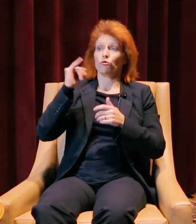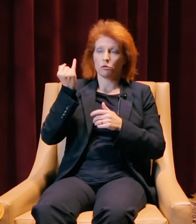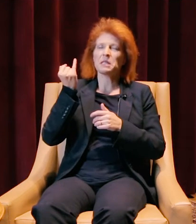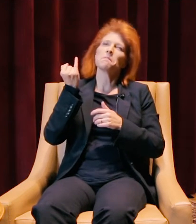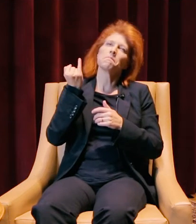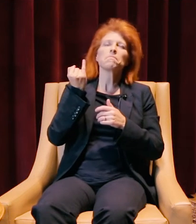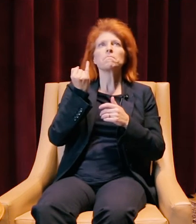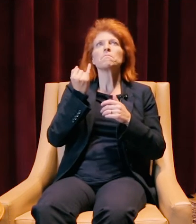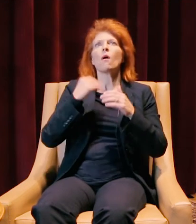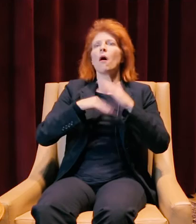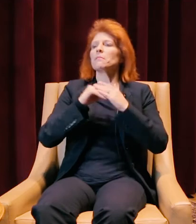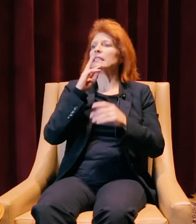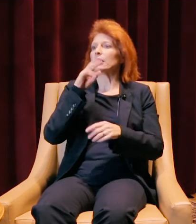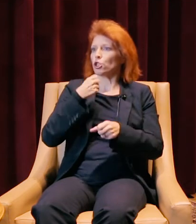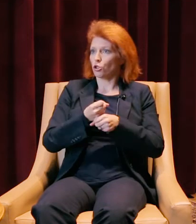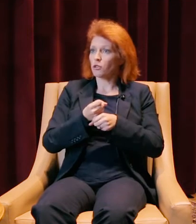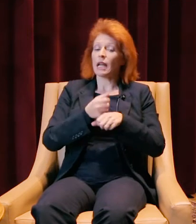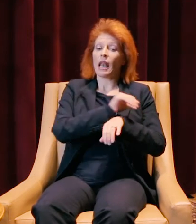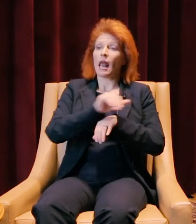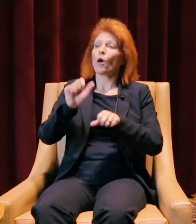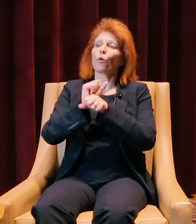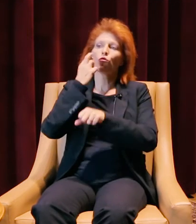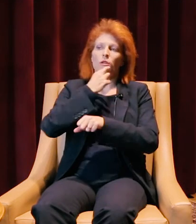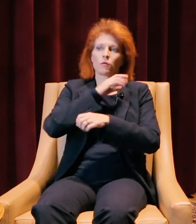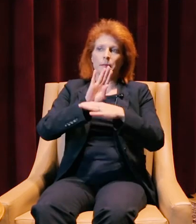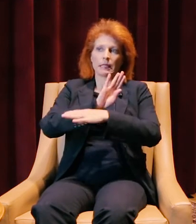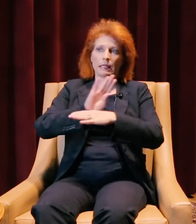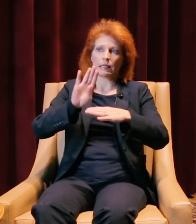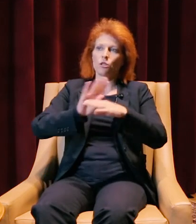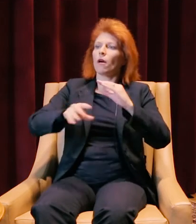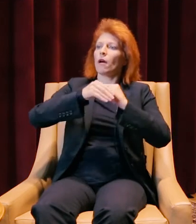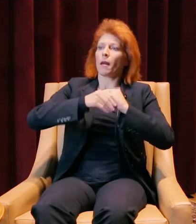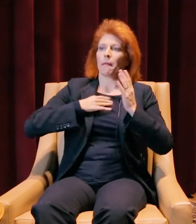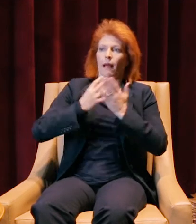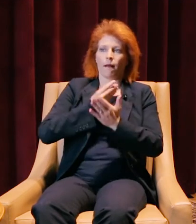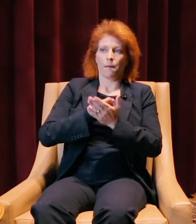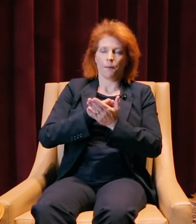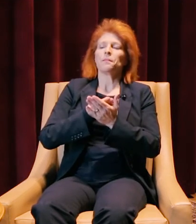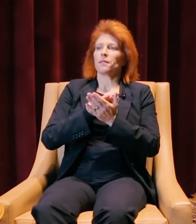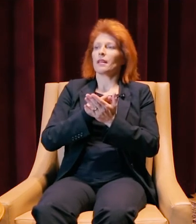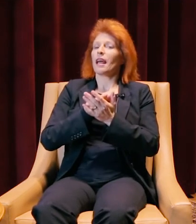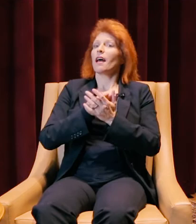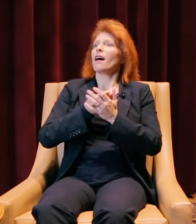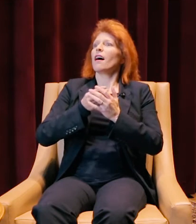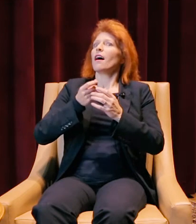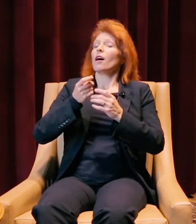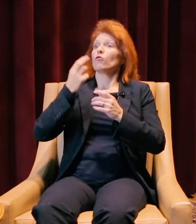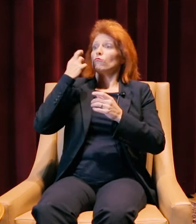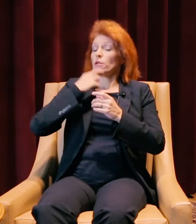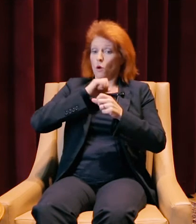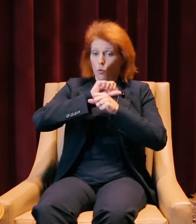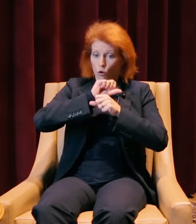that for almost 6 years. And at nighttime, I worked in the restaurant business to supplement my income. I was recruited out of the